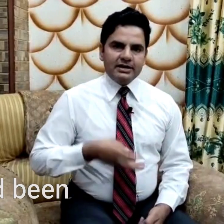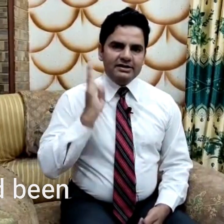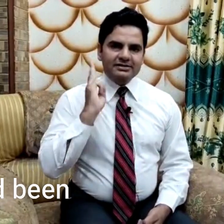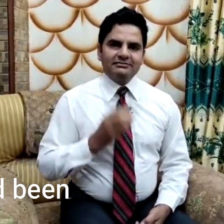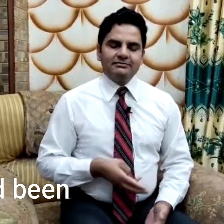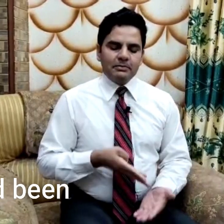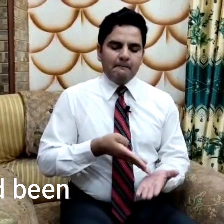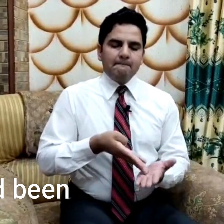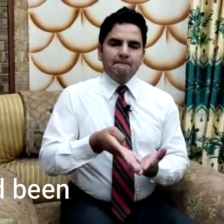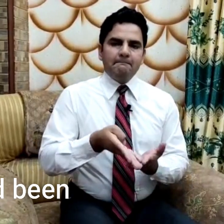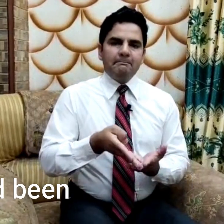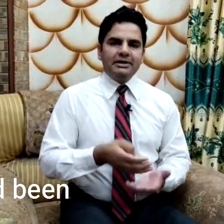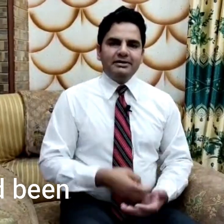had been,